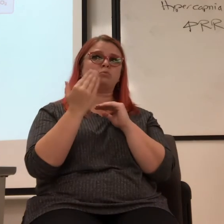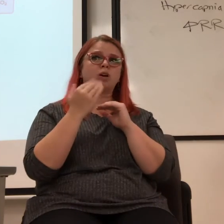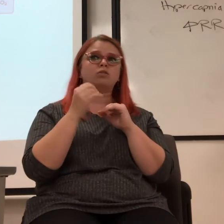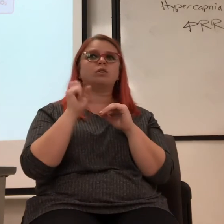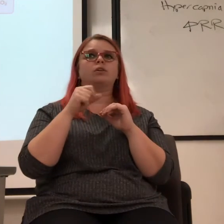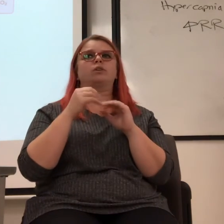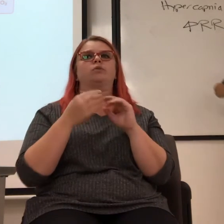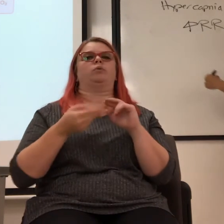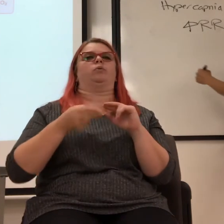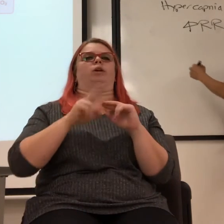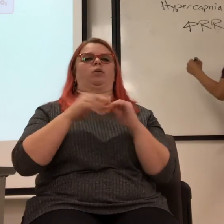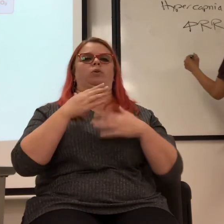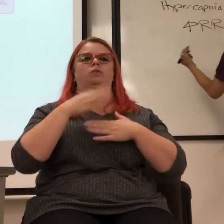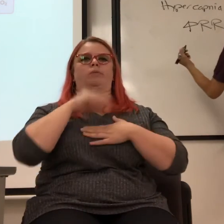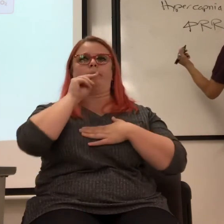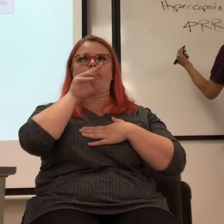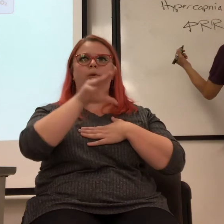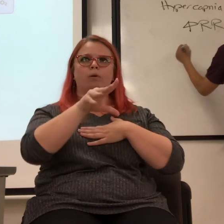off more.